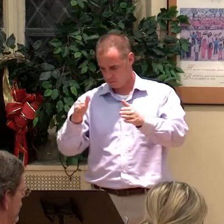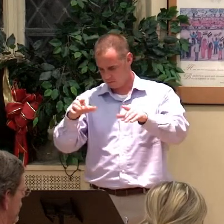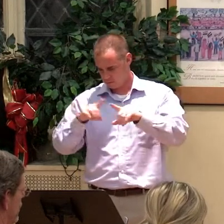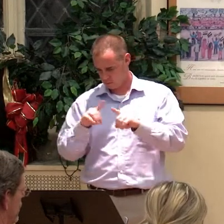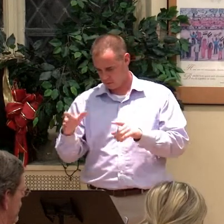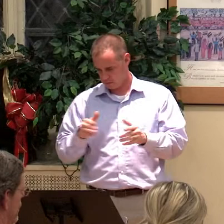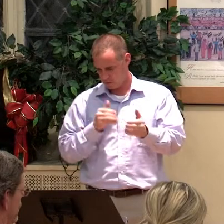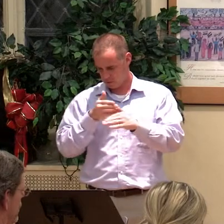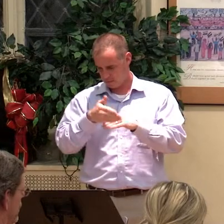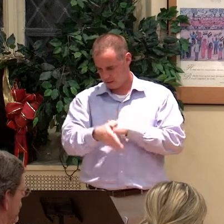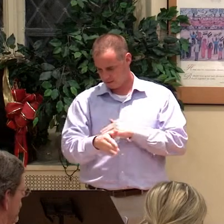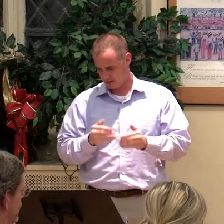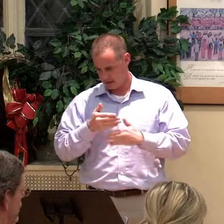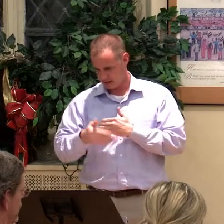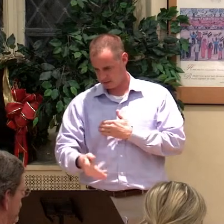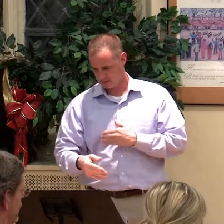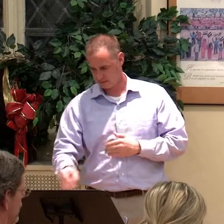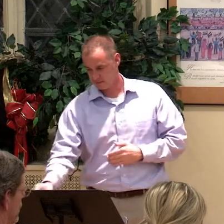overpass to the next.